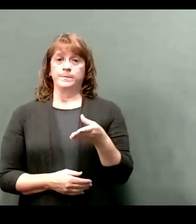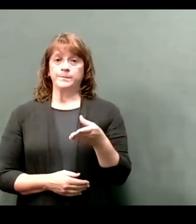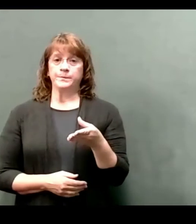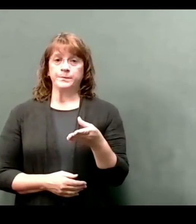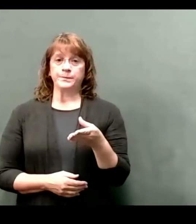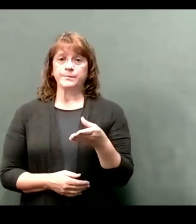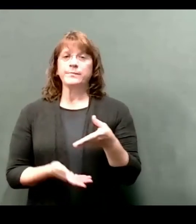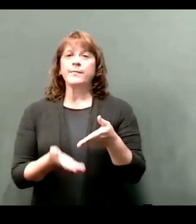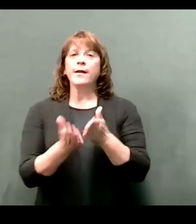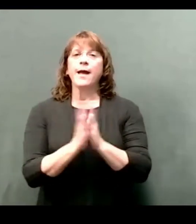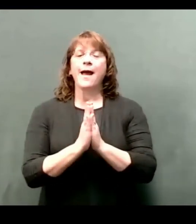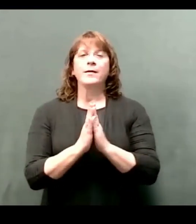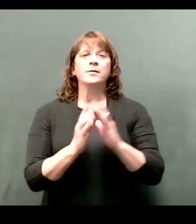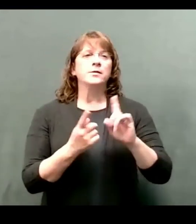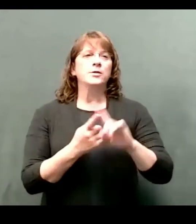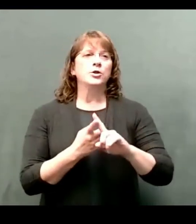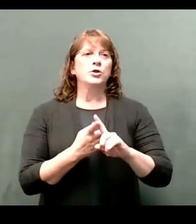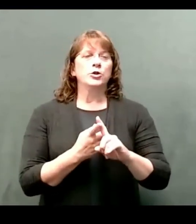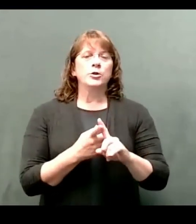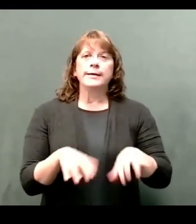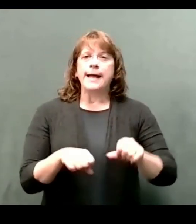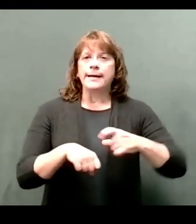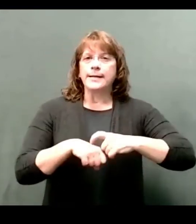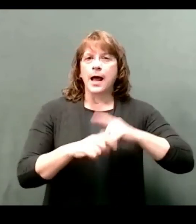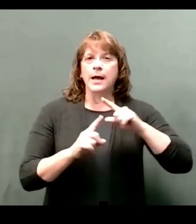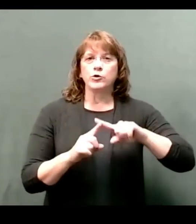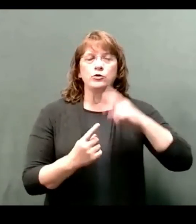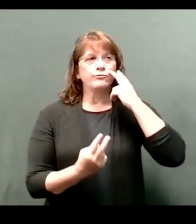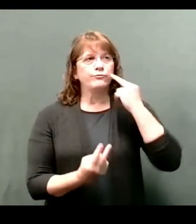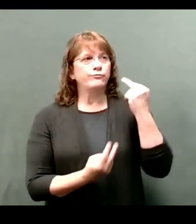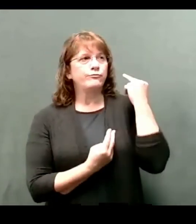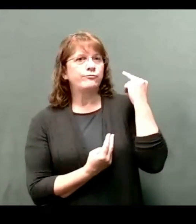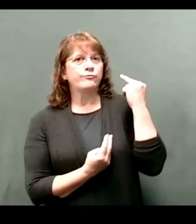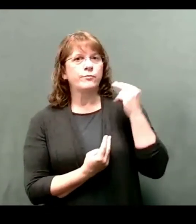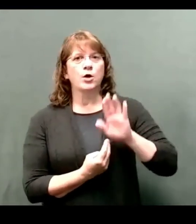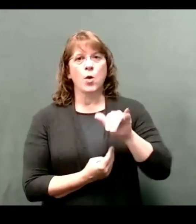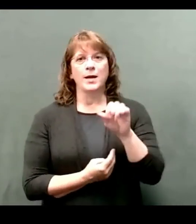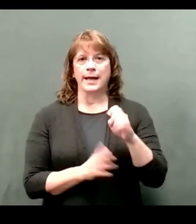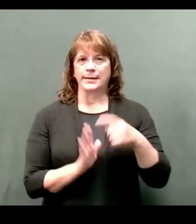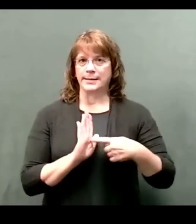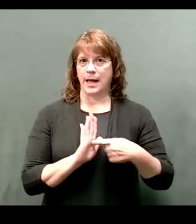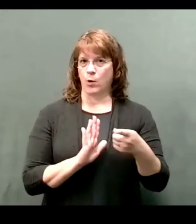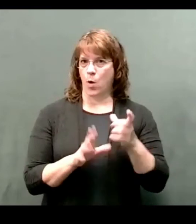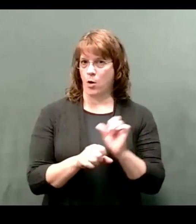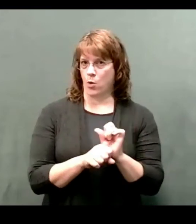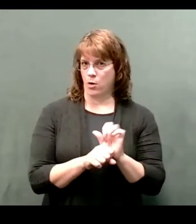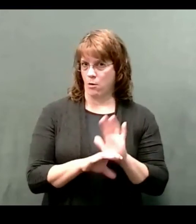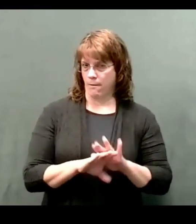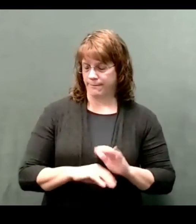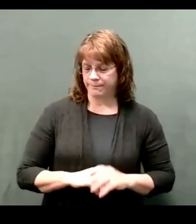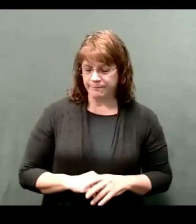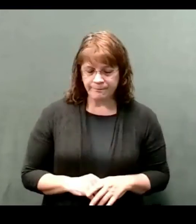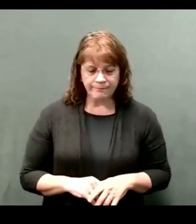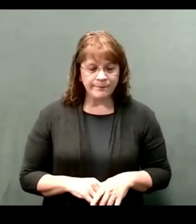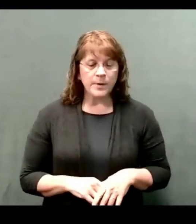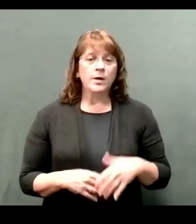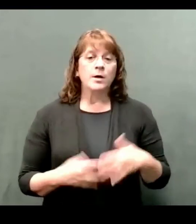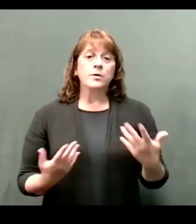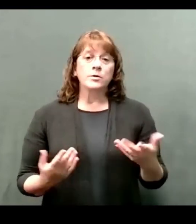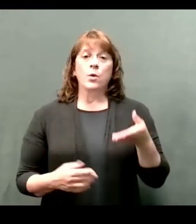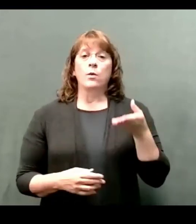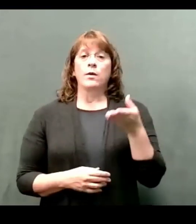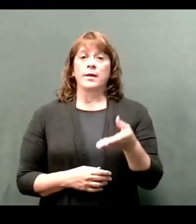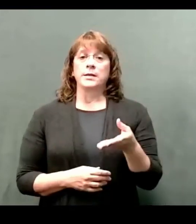is going to ask us to take a little time to recall your case example that you want to work from. So